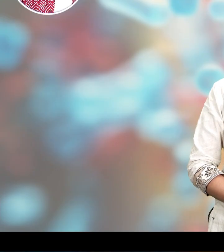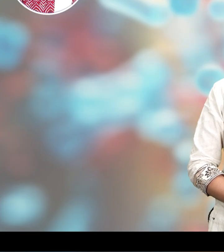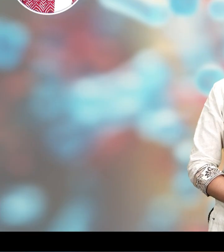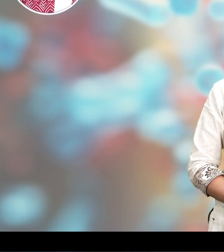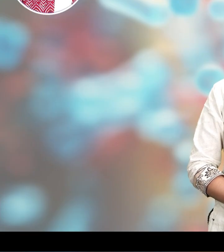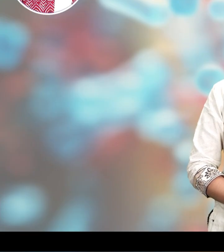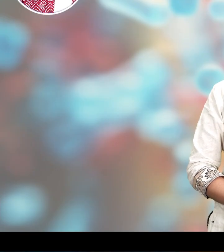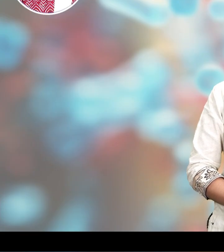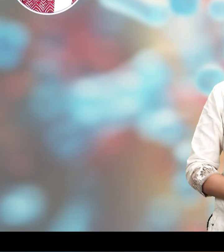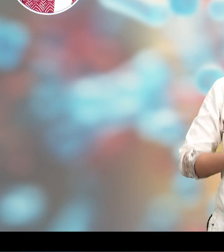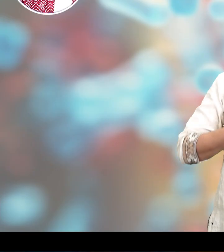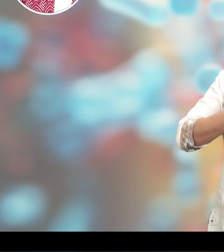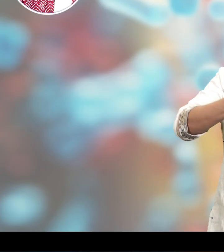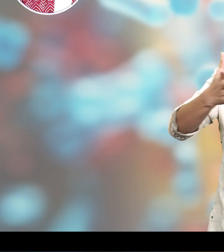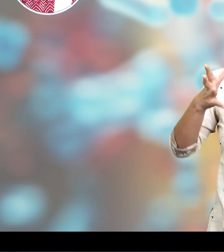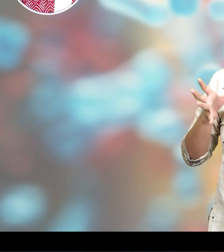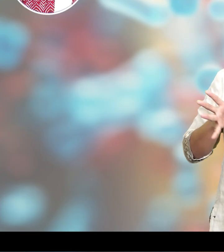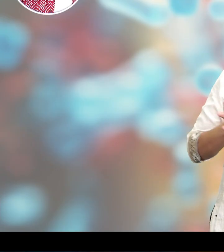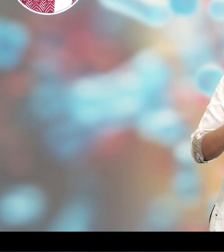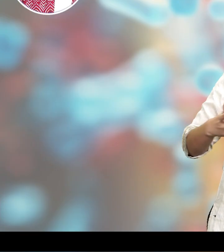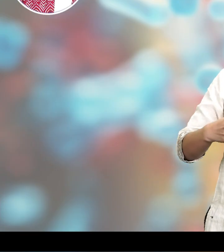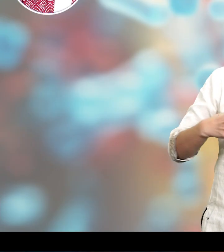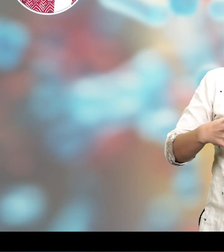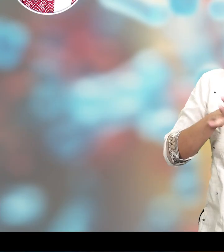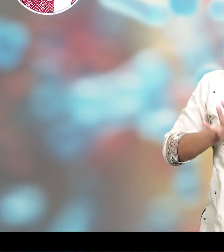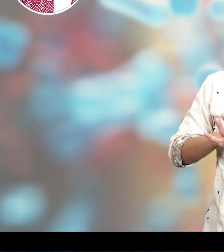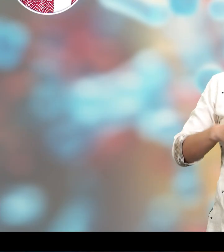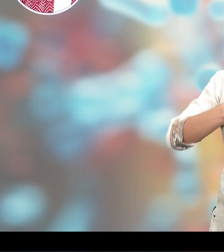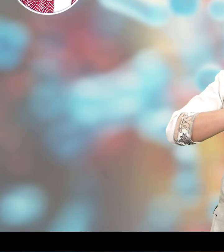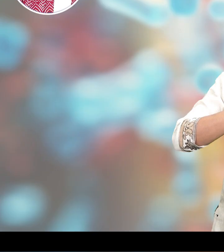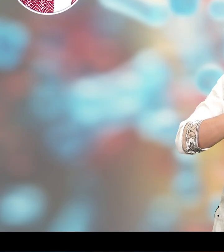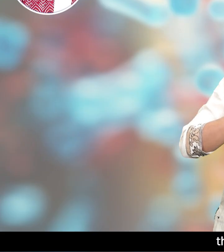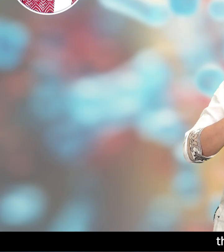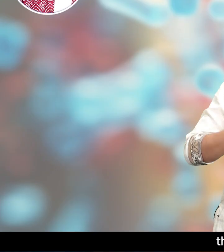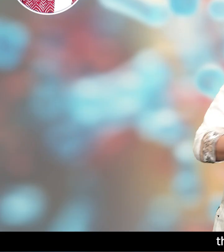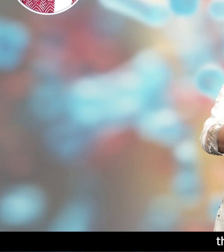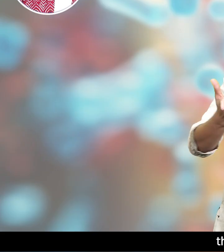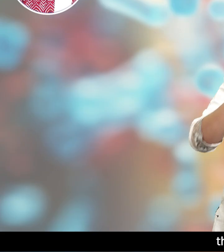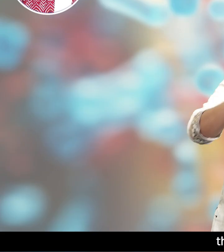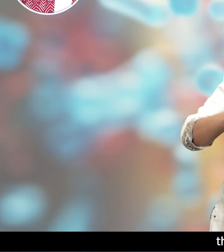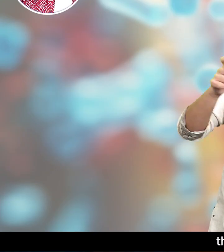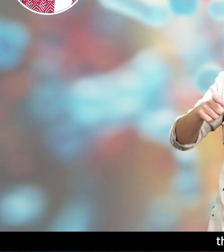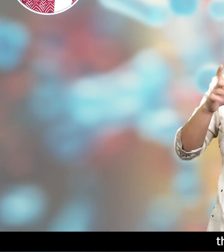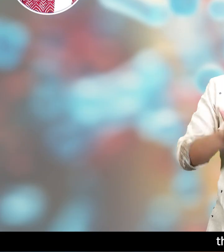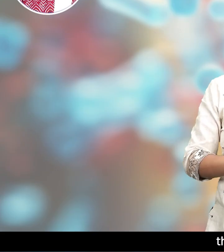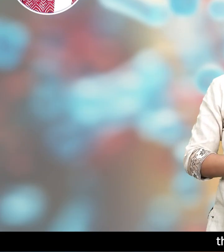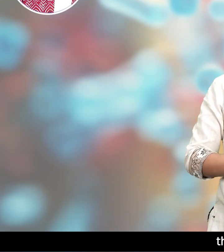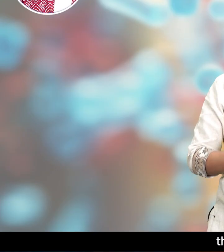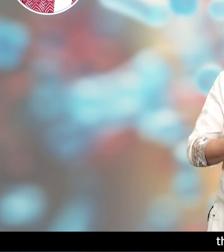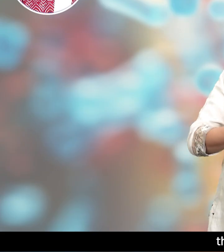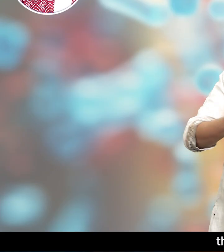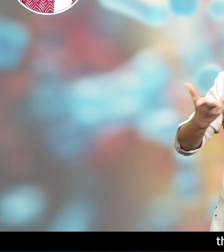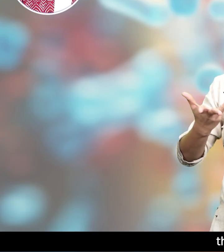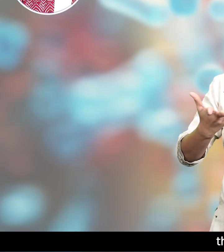The more crowded our living conditions are, the more likely it